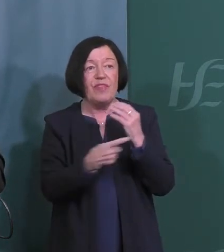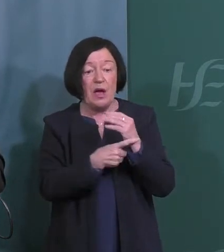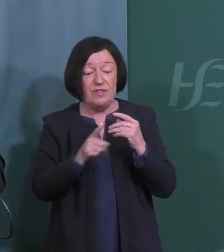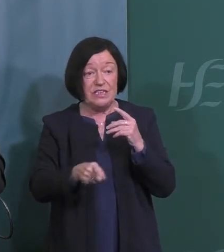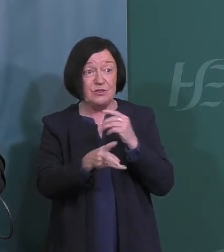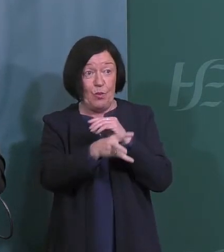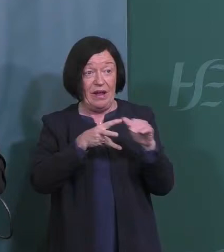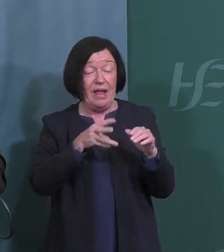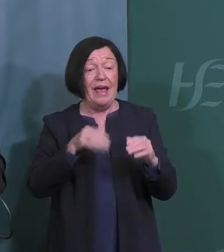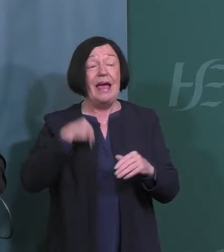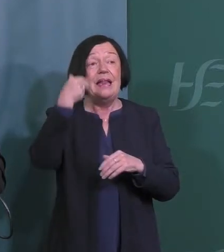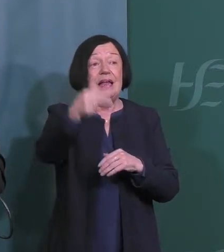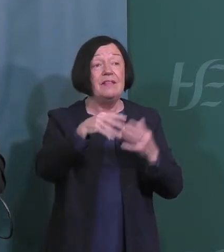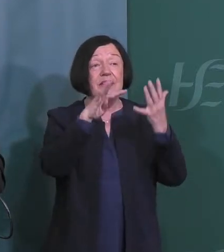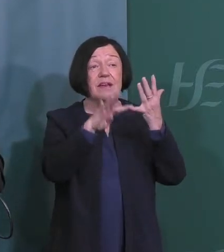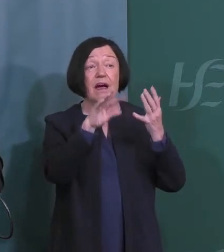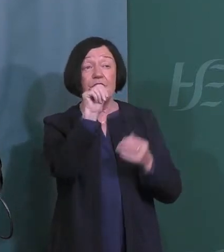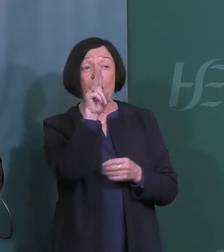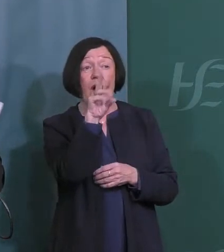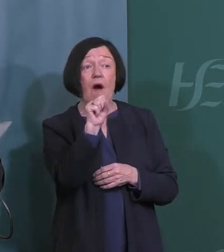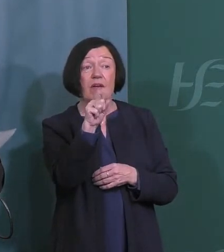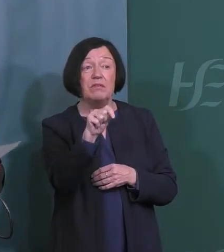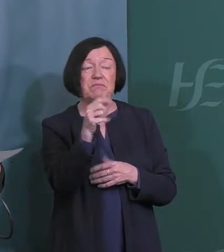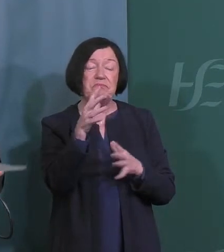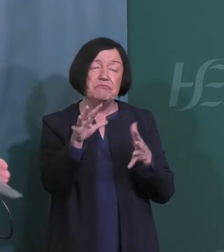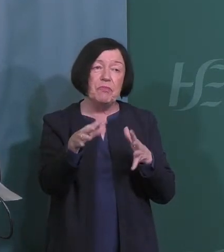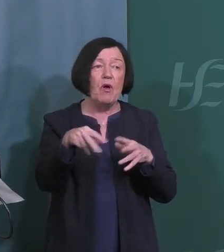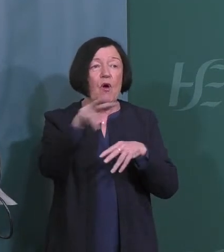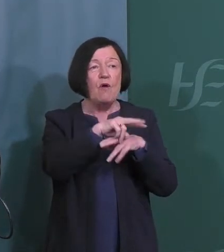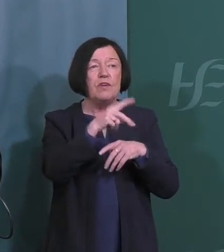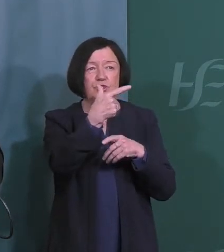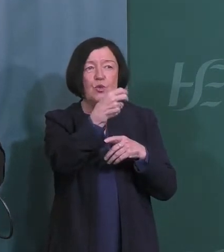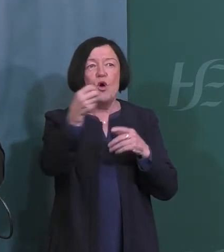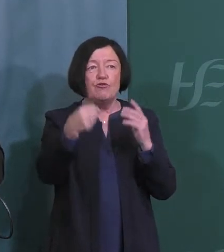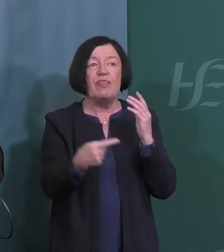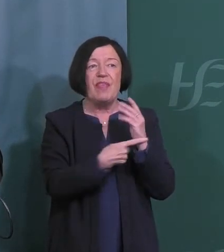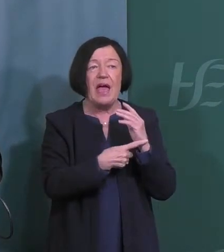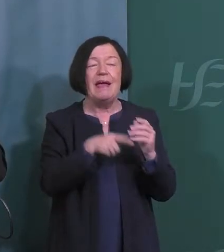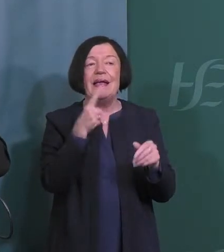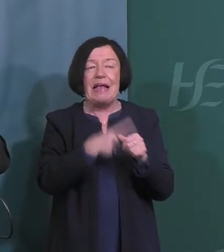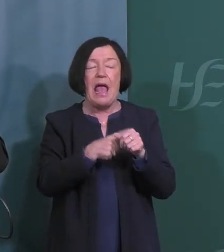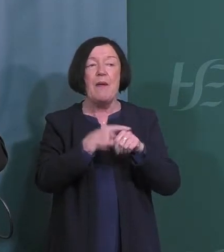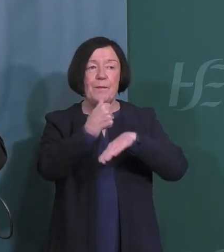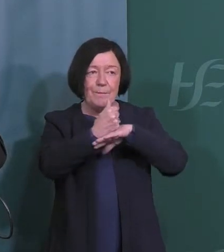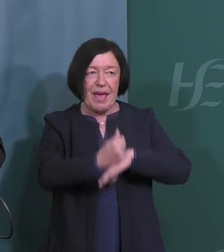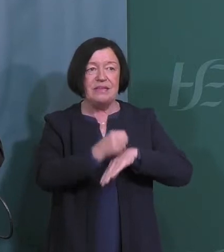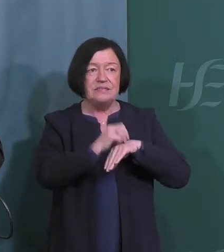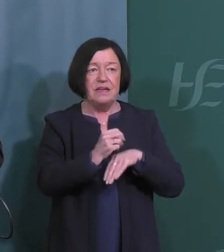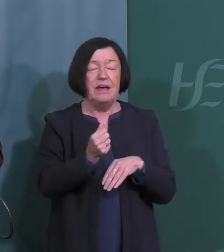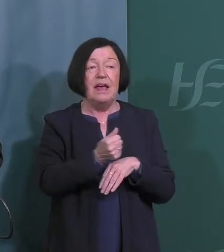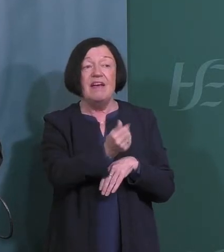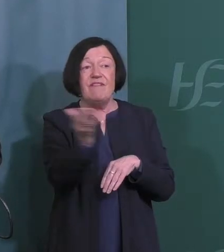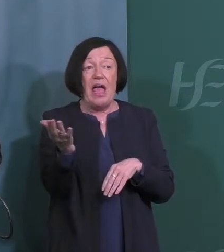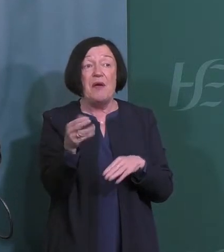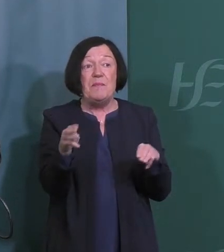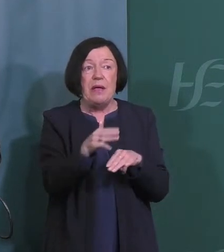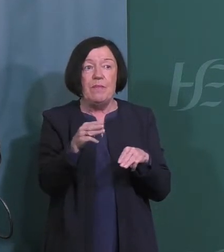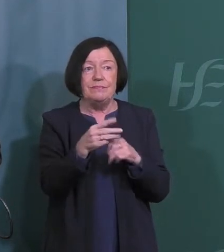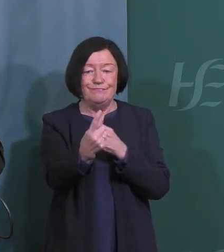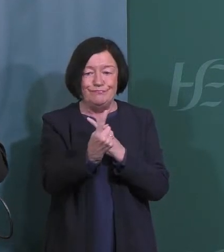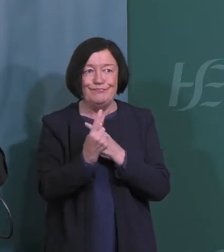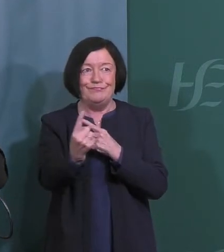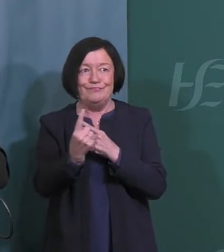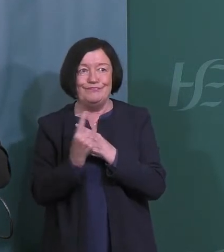And next week, commencing 9th of August, somewhere over 200,000. Again, that's all based on available populations coming